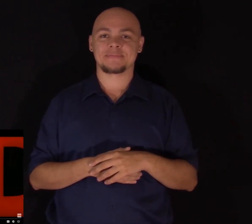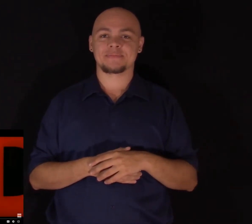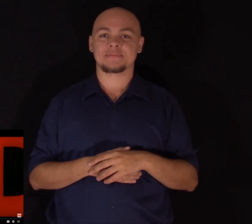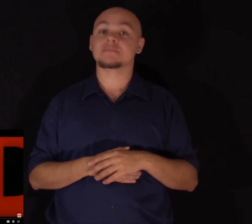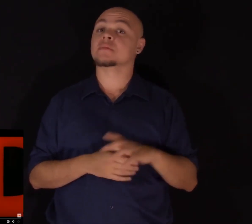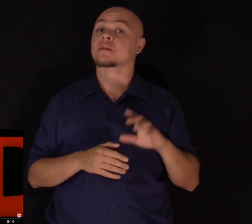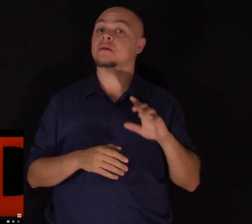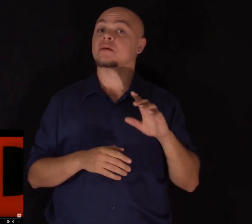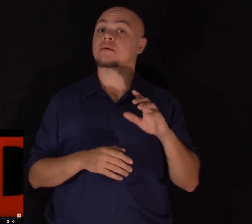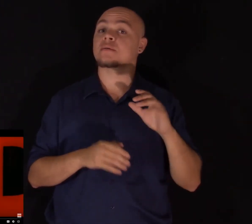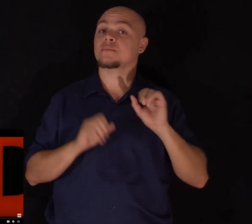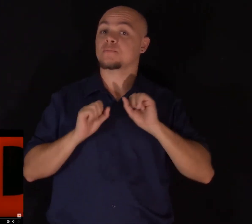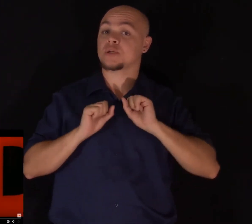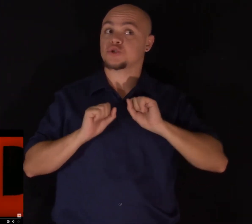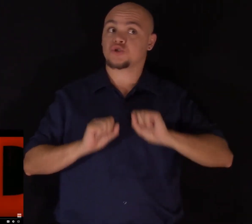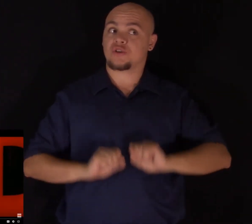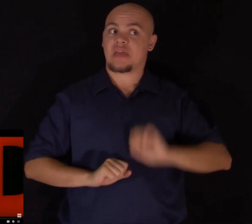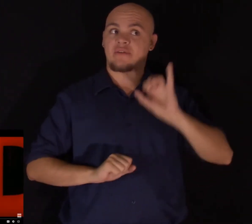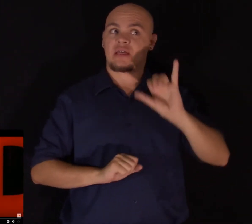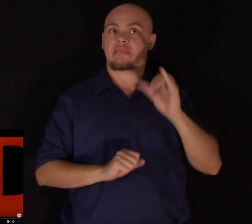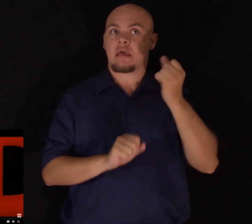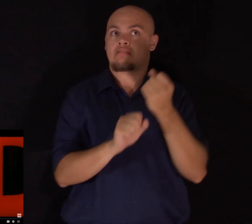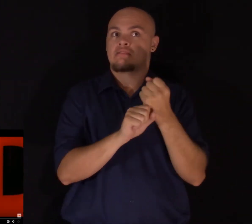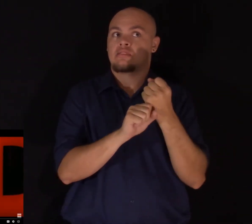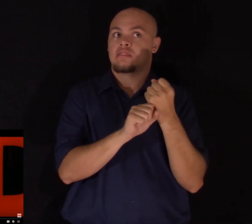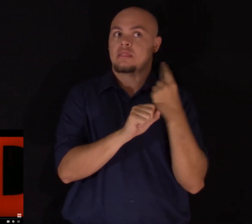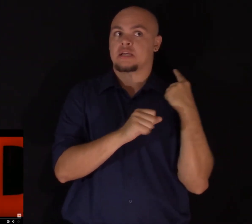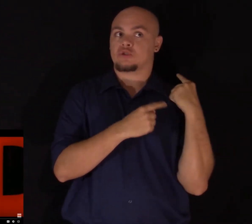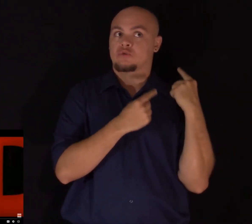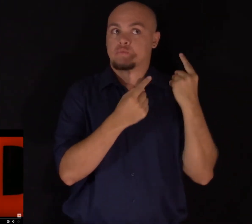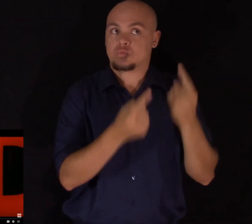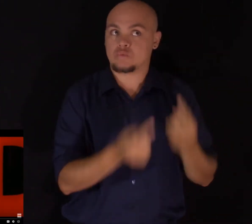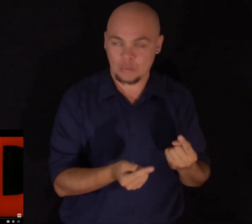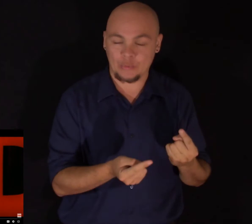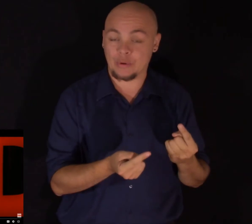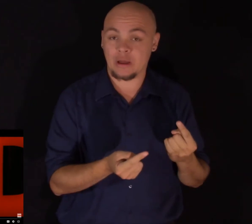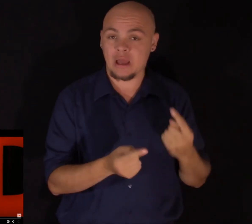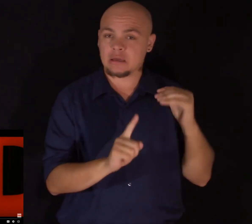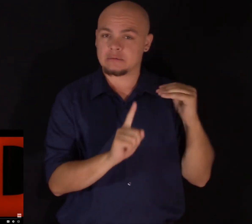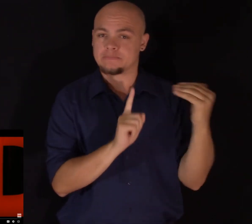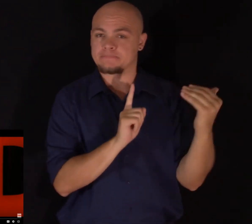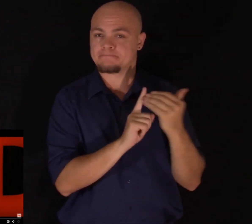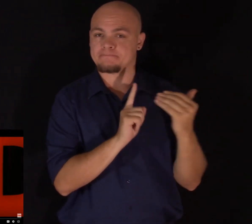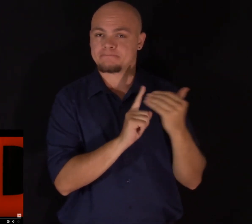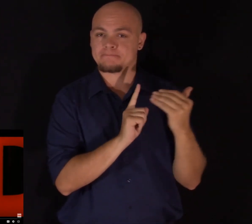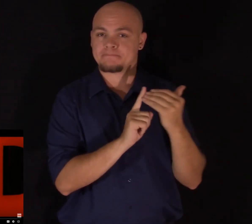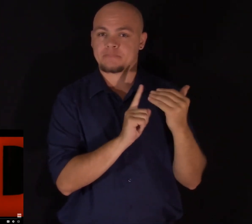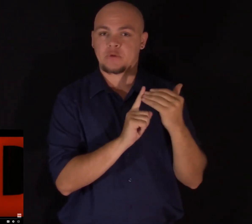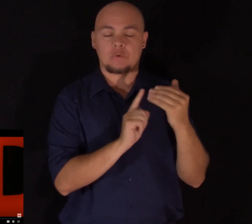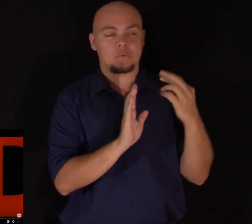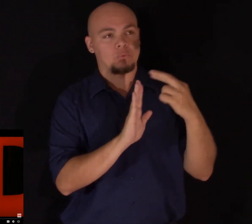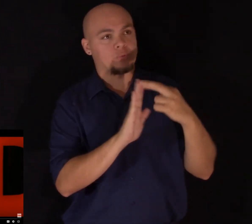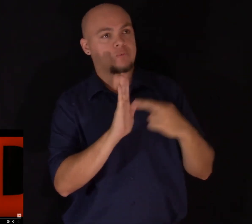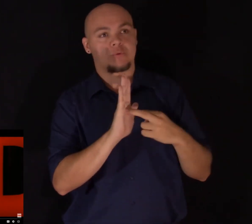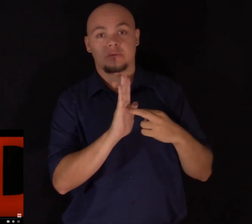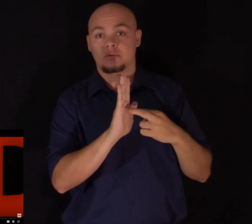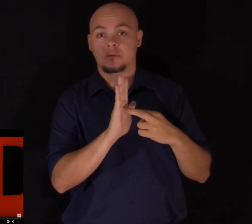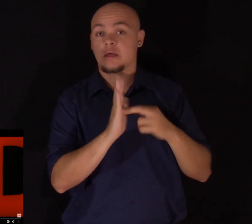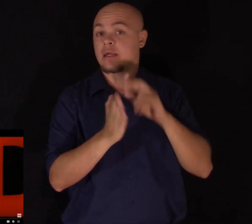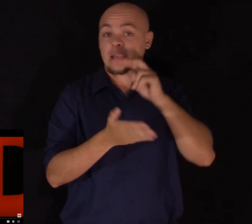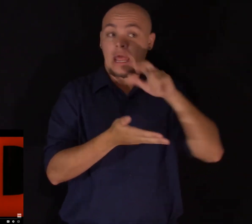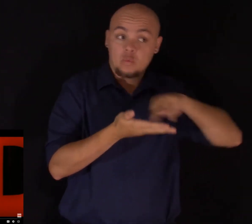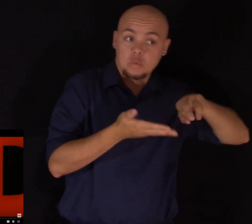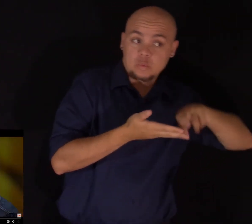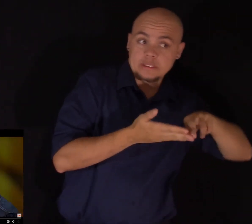But in surviving this last year, I was reminded of a cardinal rule, not a research